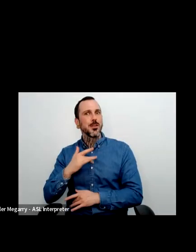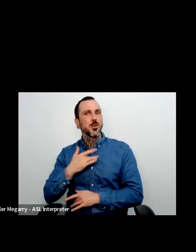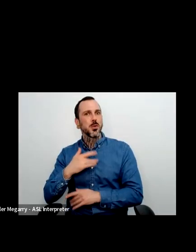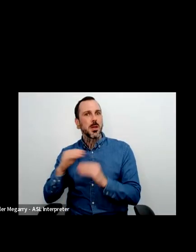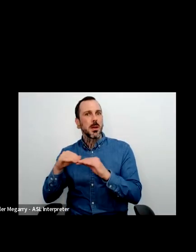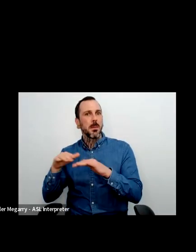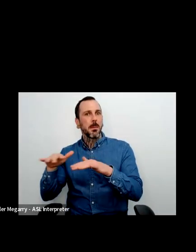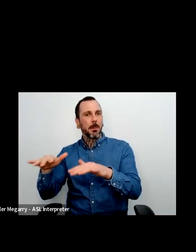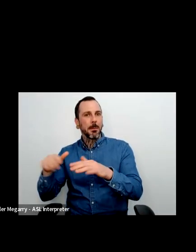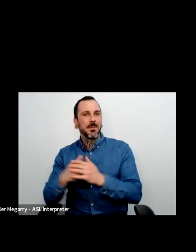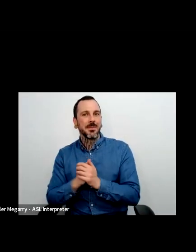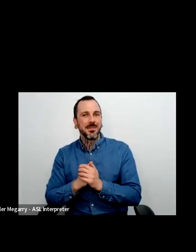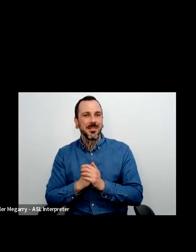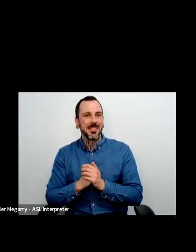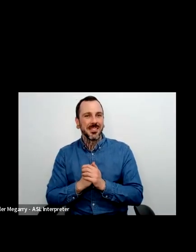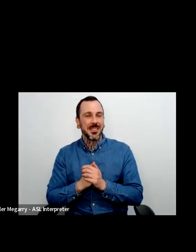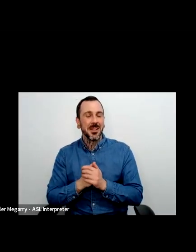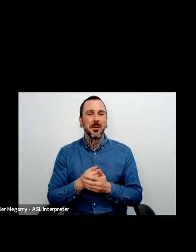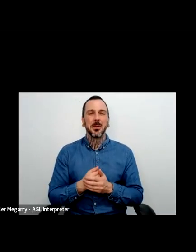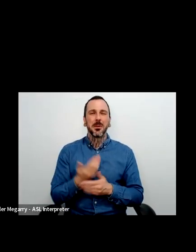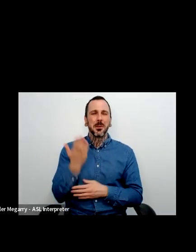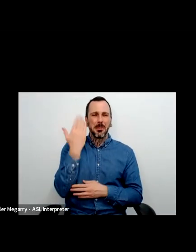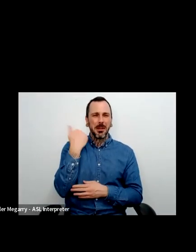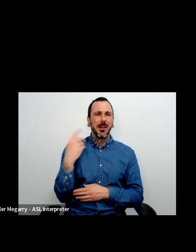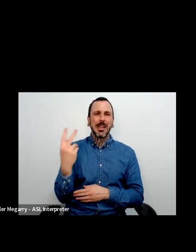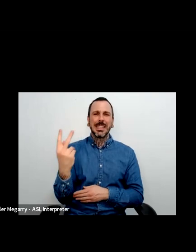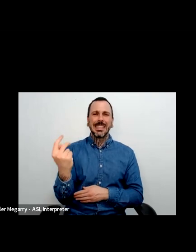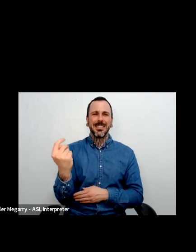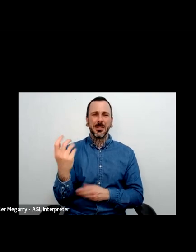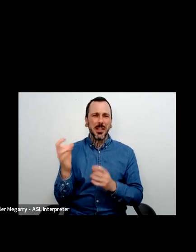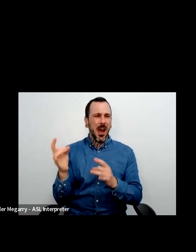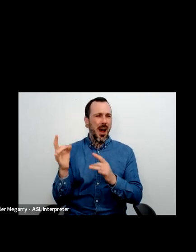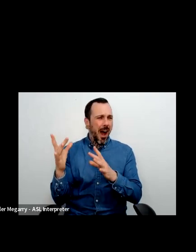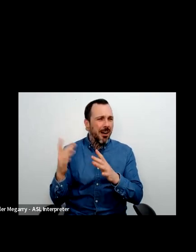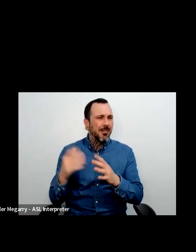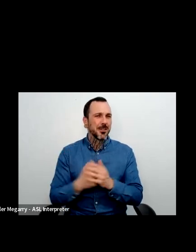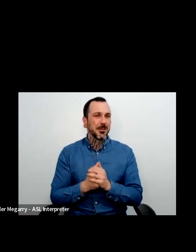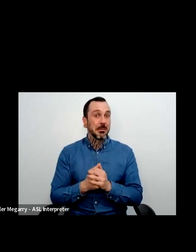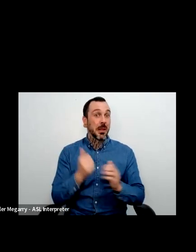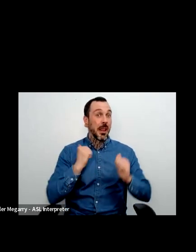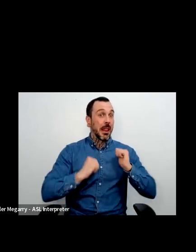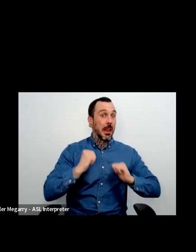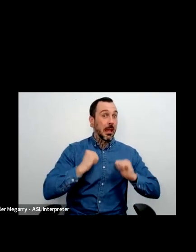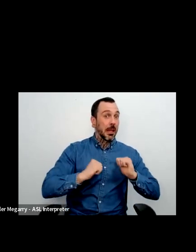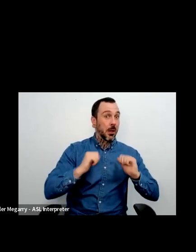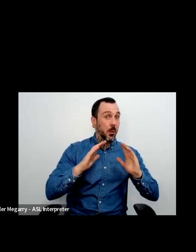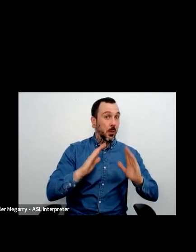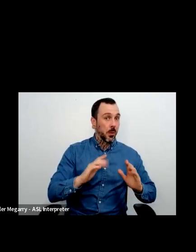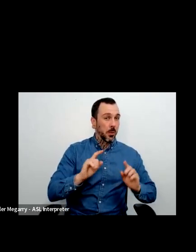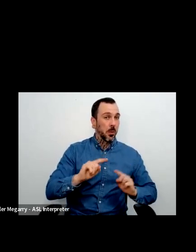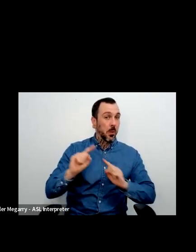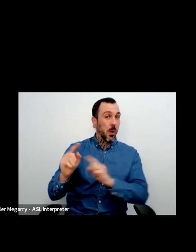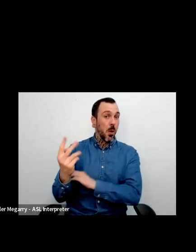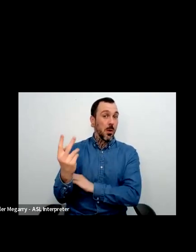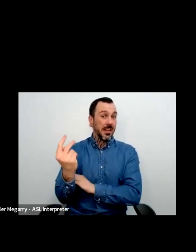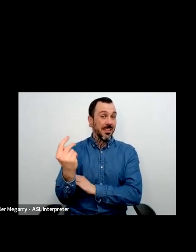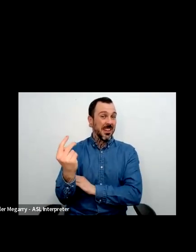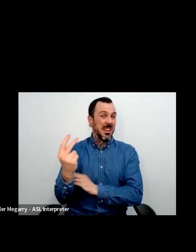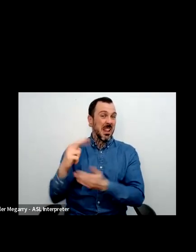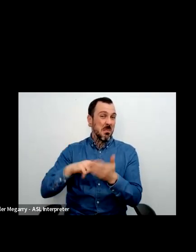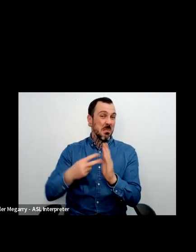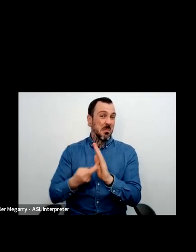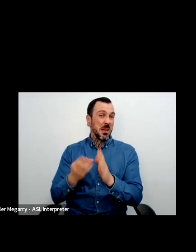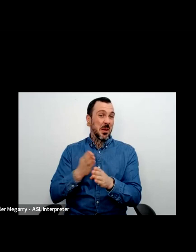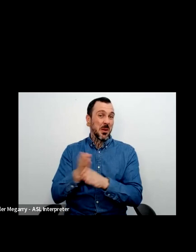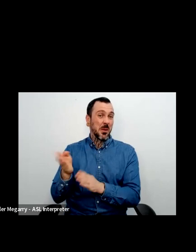in, was just awful. Television was, someone once said it's fitting it's called a medium because it could never be very good.